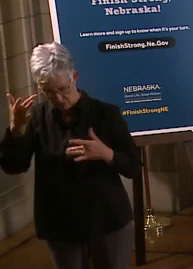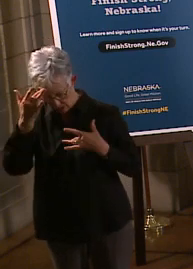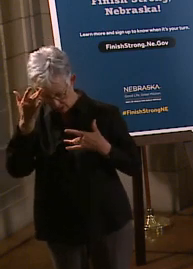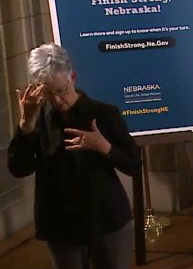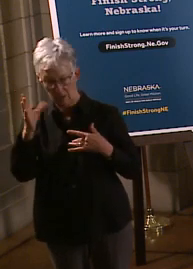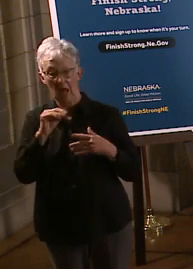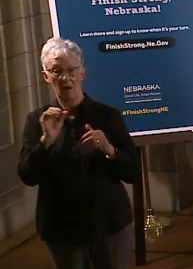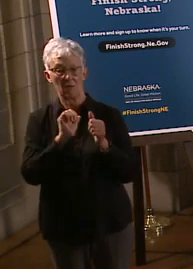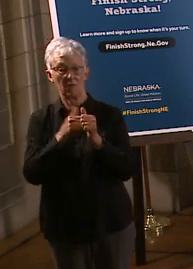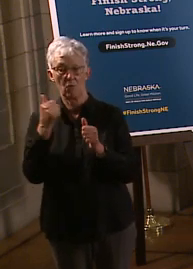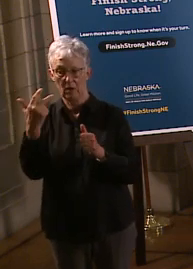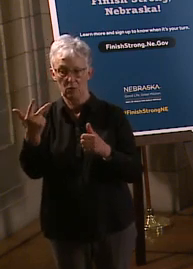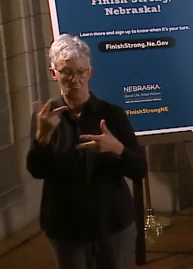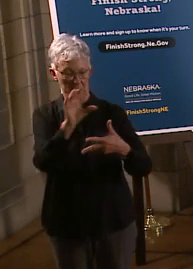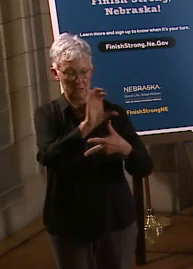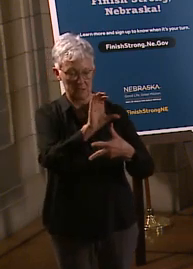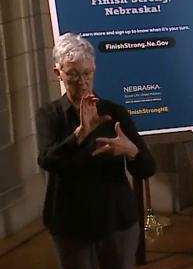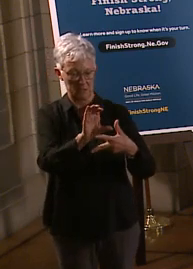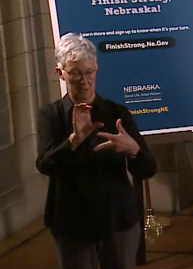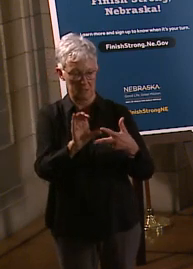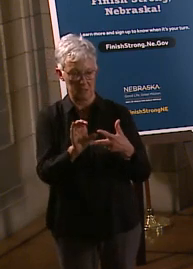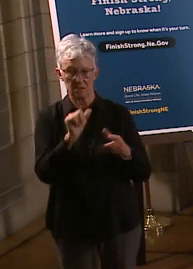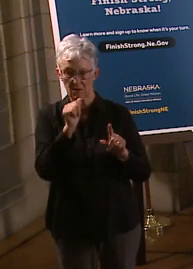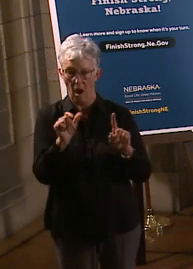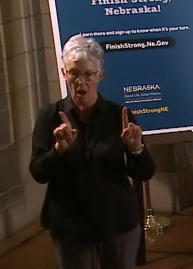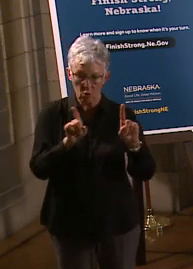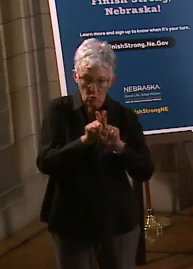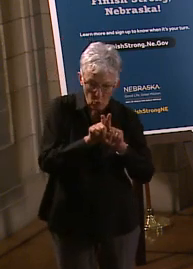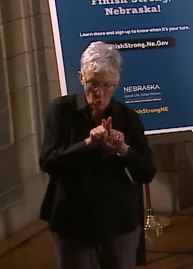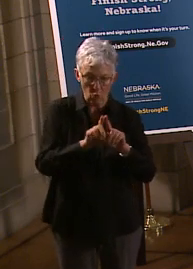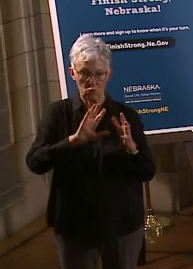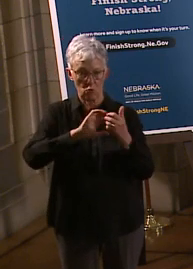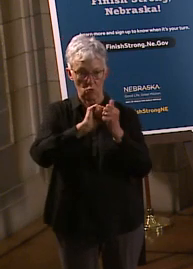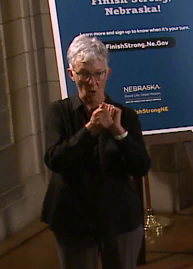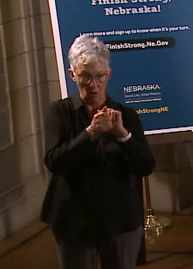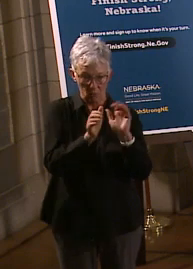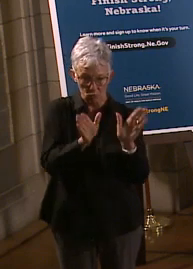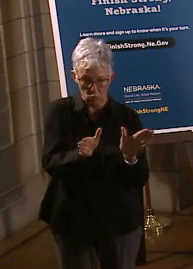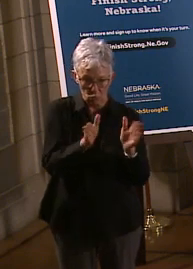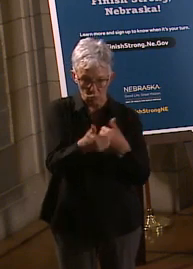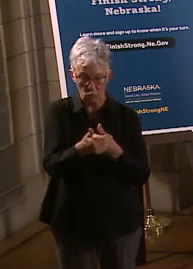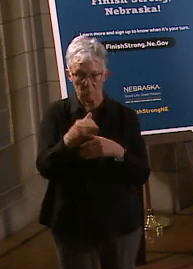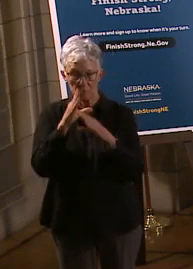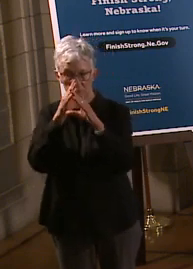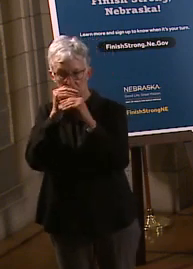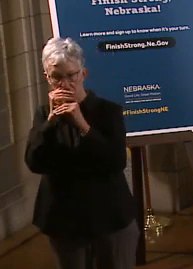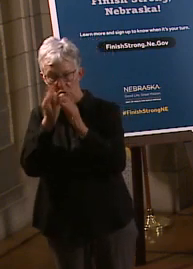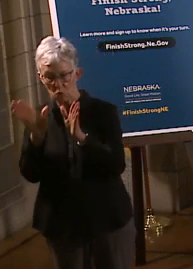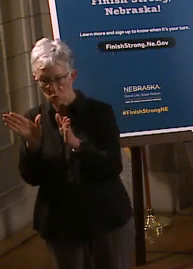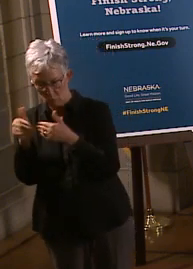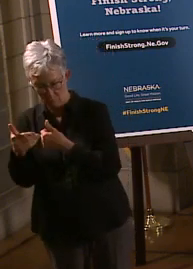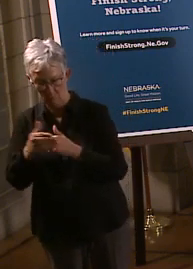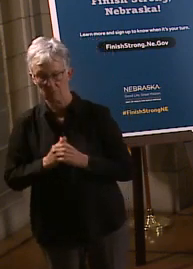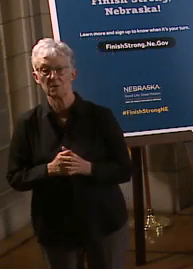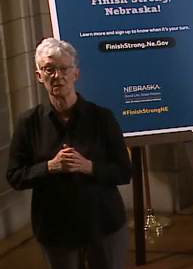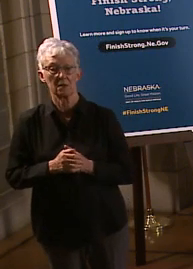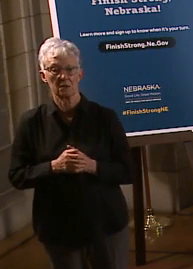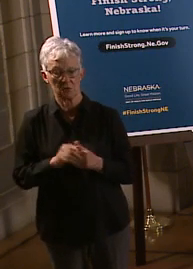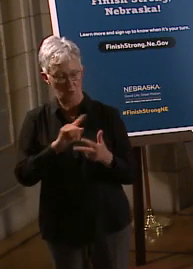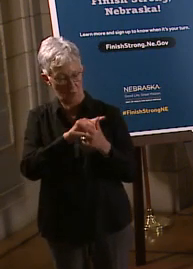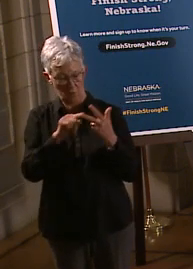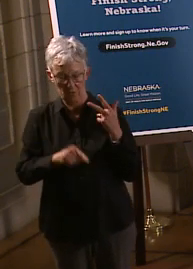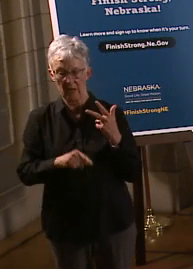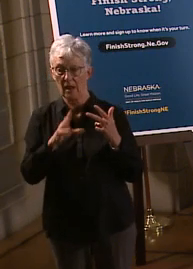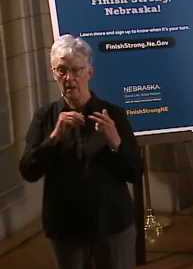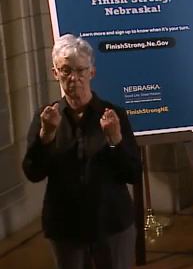3 C's, those close contacts, confined spaces, crowded places. Those are the things that are going to help the virus spread. So we want to continue to